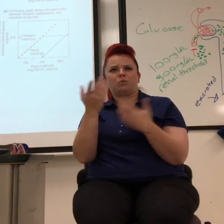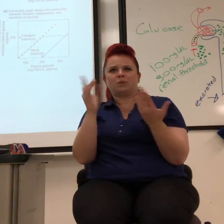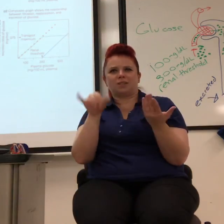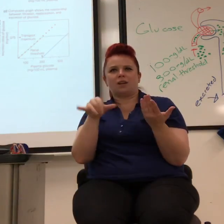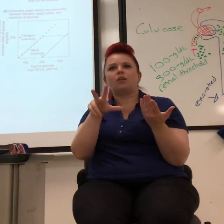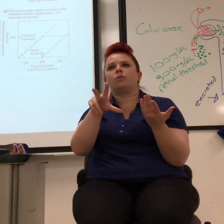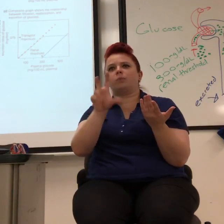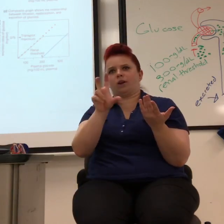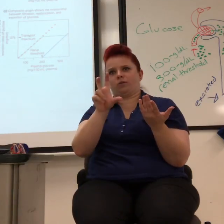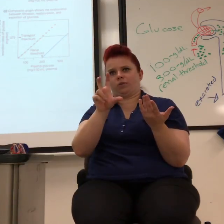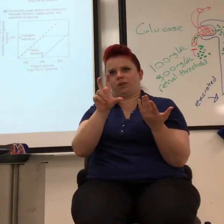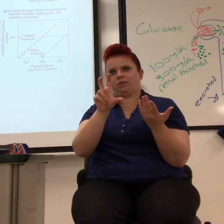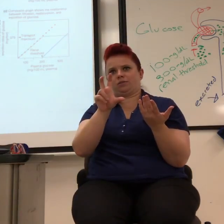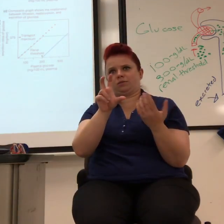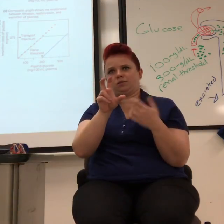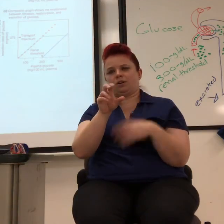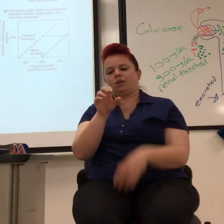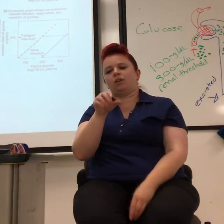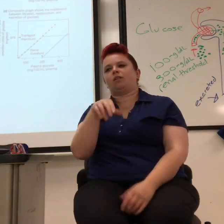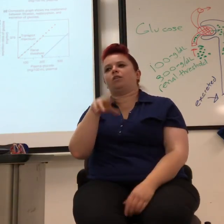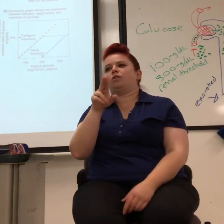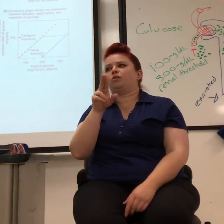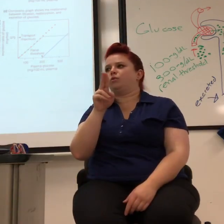300 mg per deciliter.